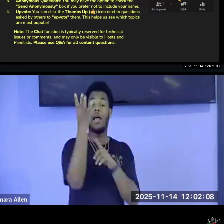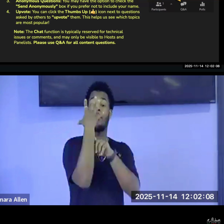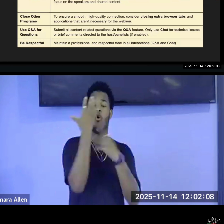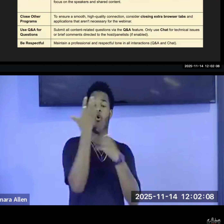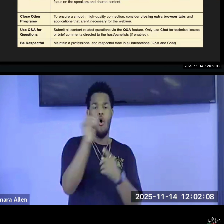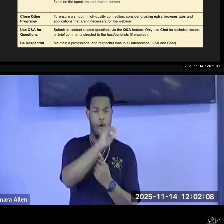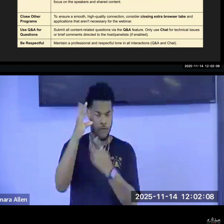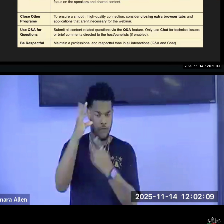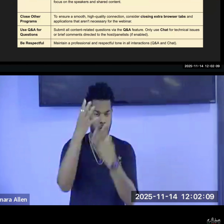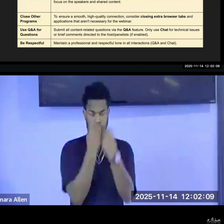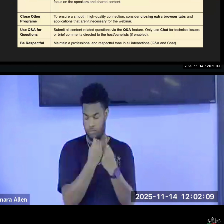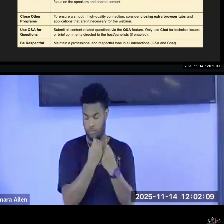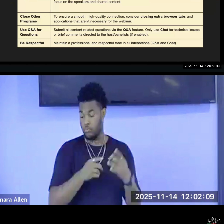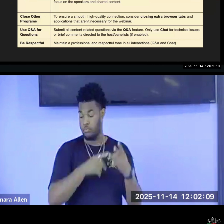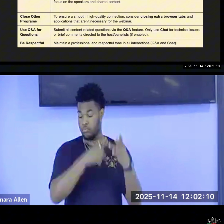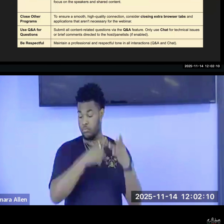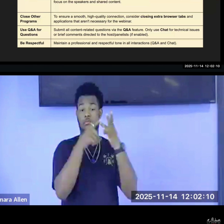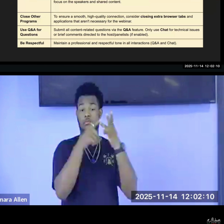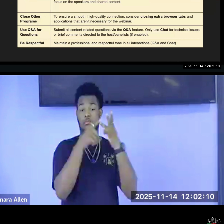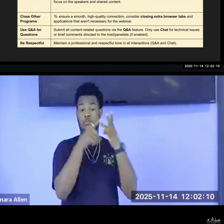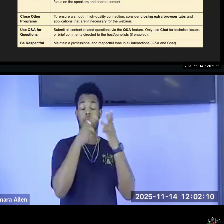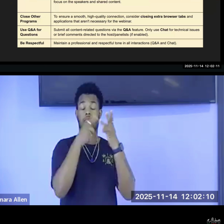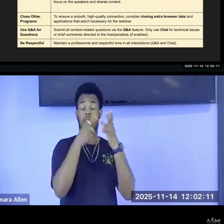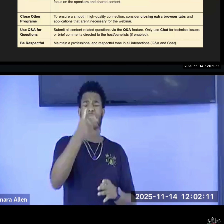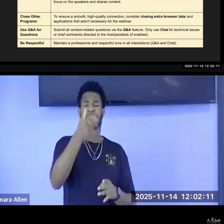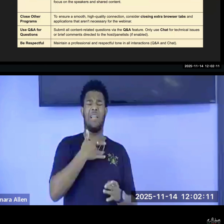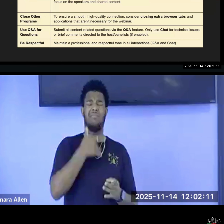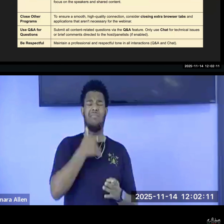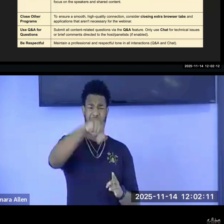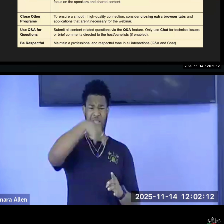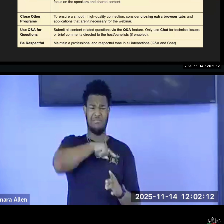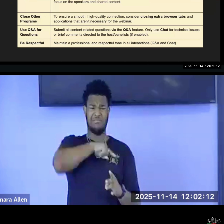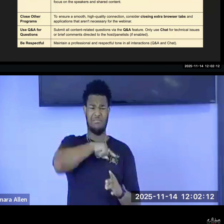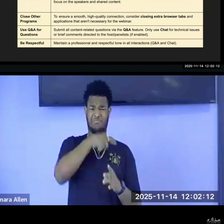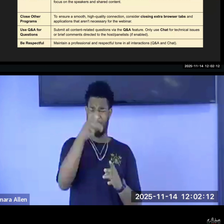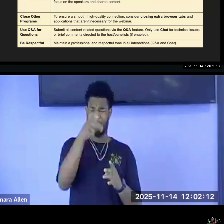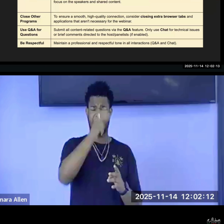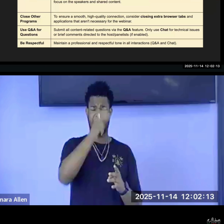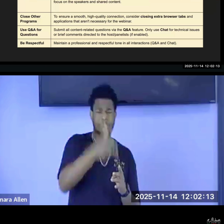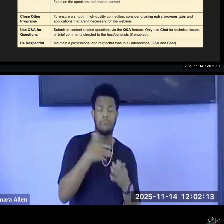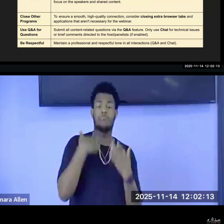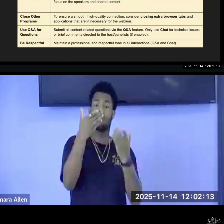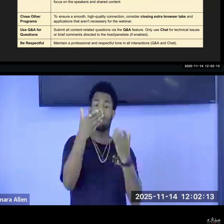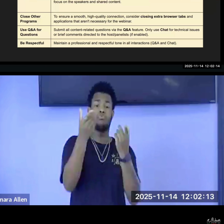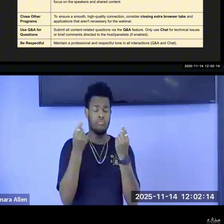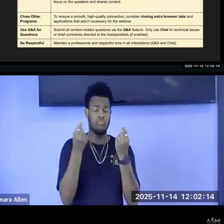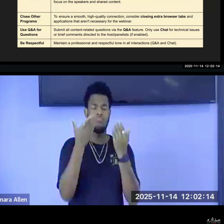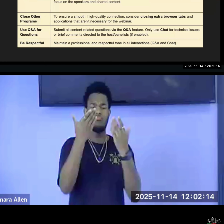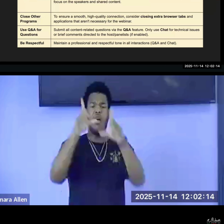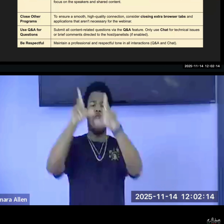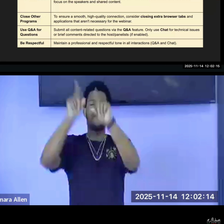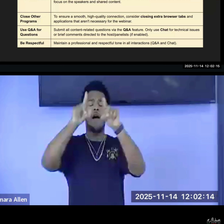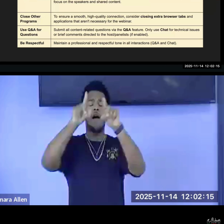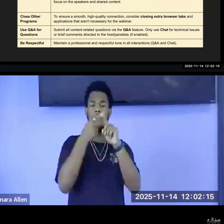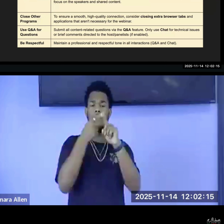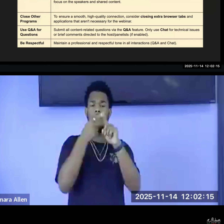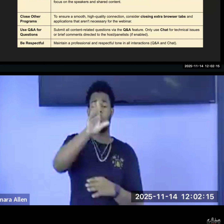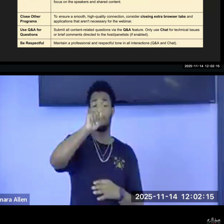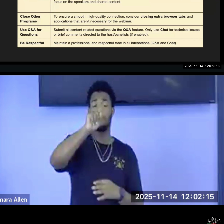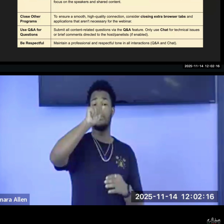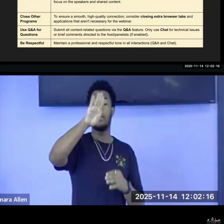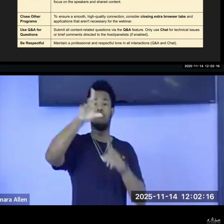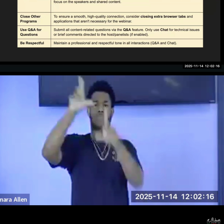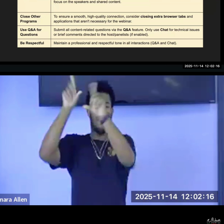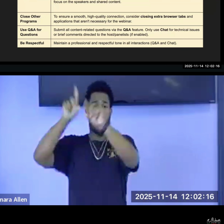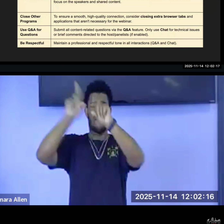sure that you are muted on your device, and also make sure that your video is off. If you want to make sure that